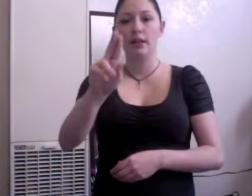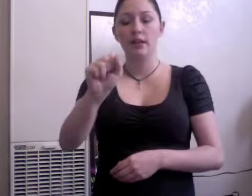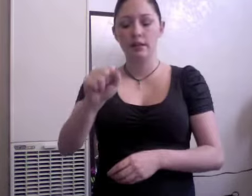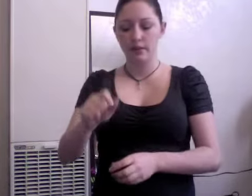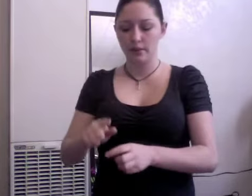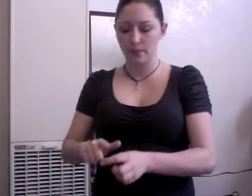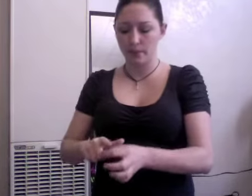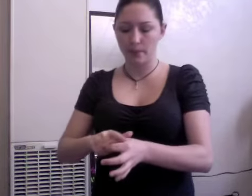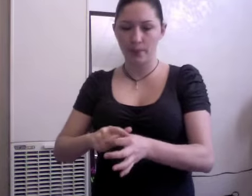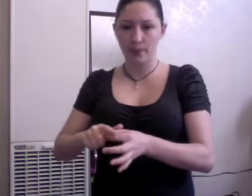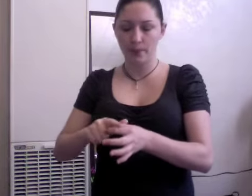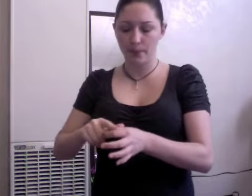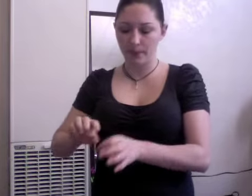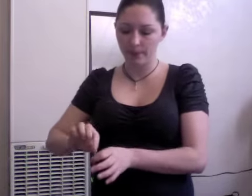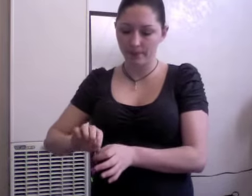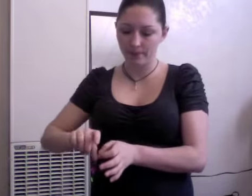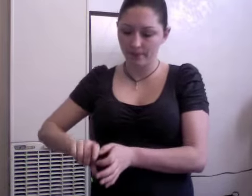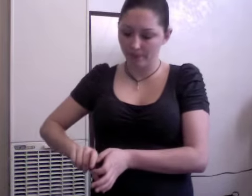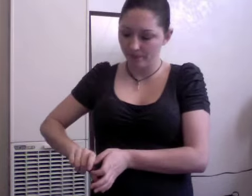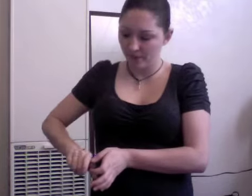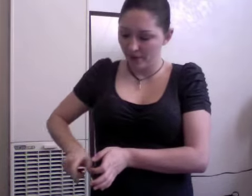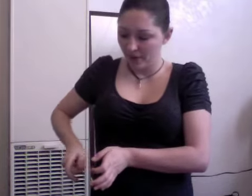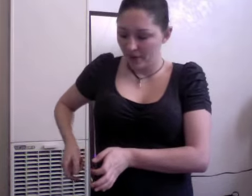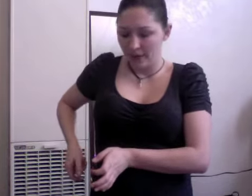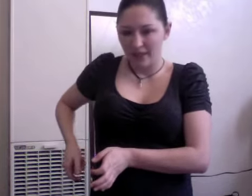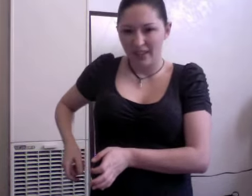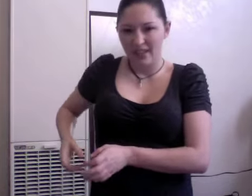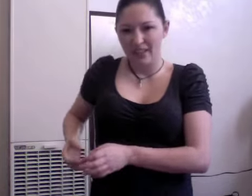stool actually exits from your body, or solid waste actually exit from your body.